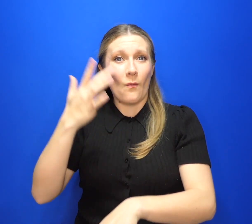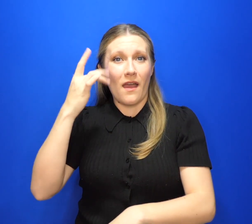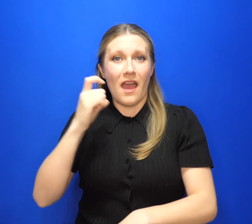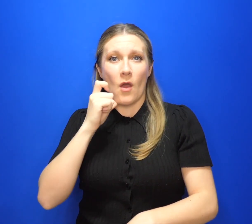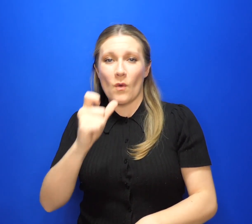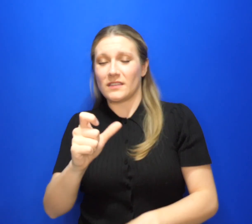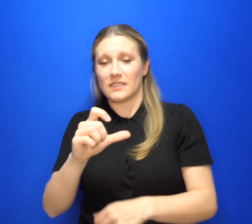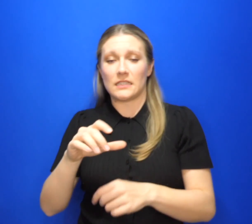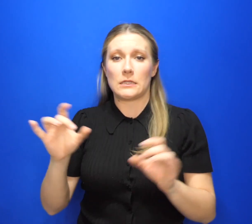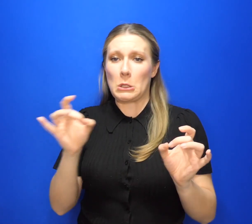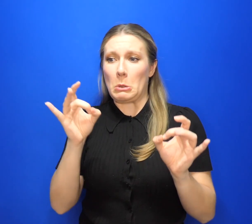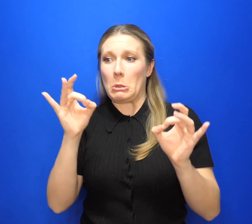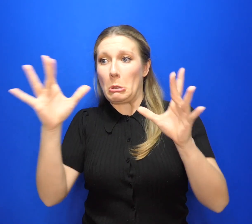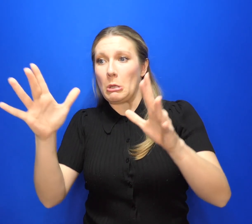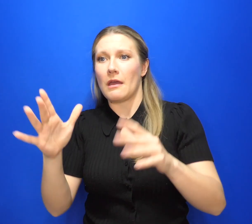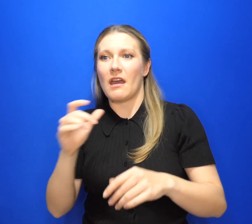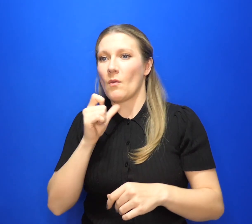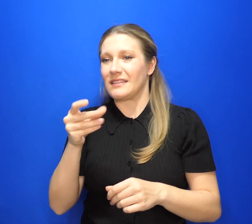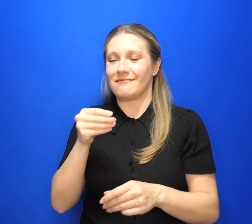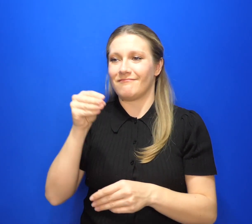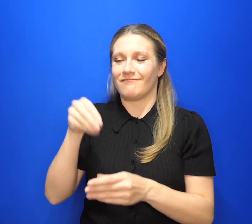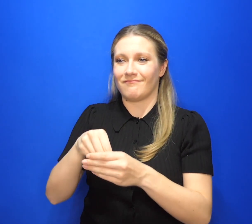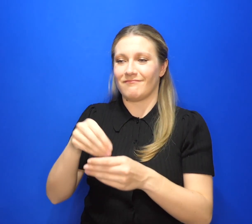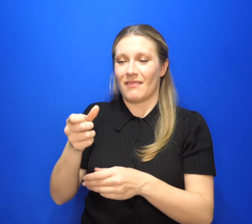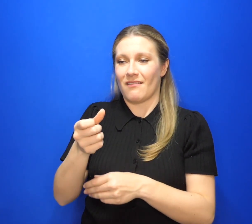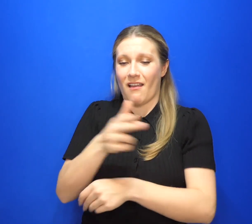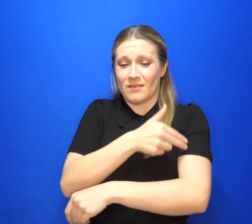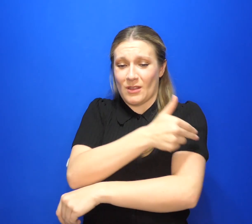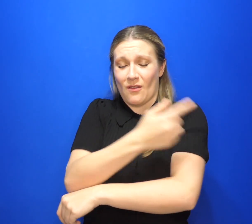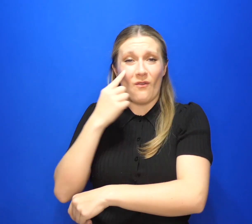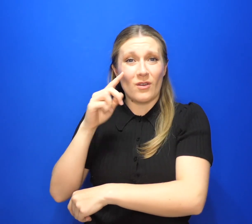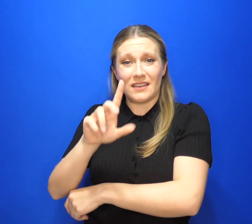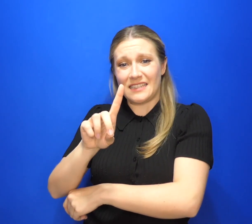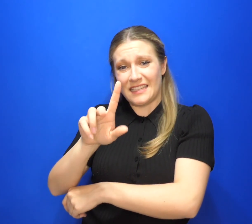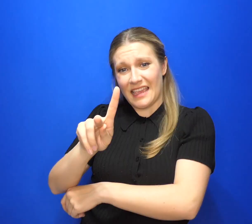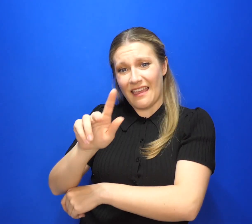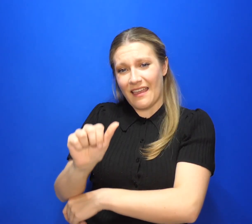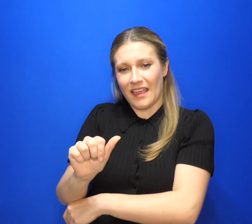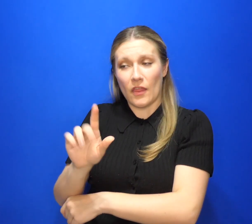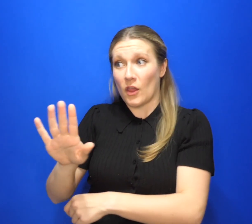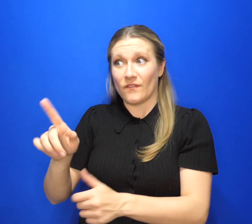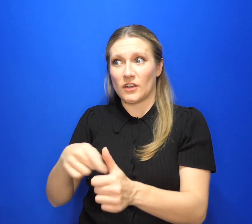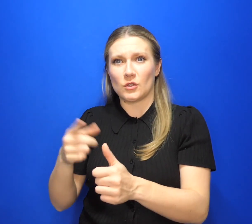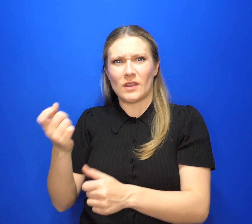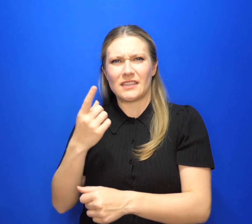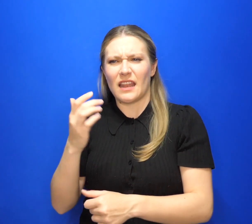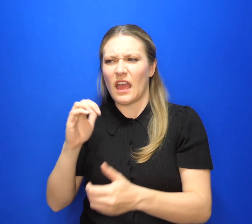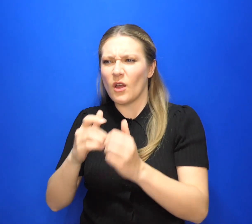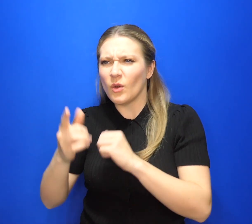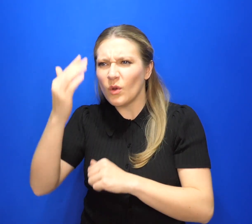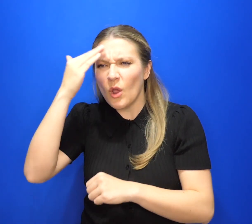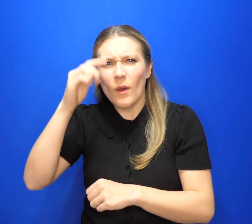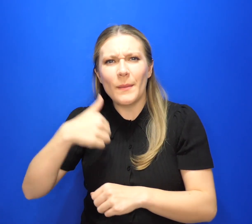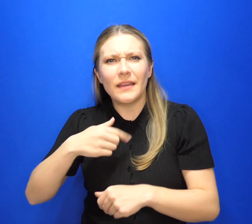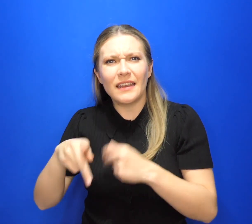unquote critical and I wasn't hospitalized for DKA. And one of their first questions was, how do you even know I'm a type 1?